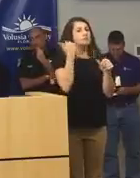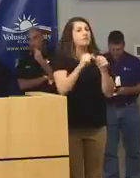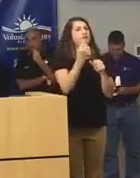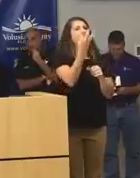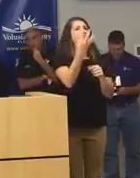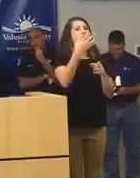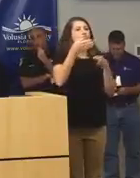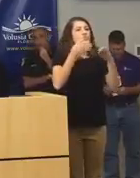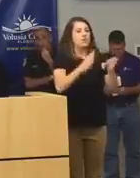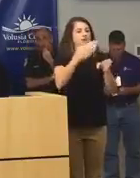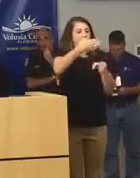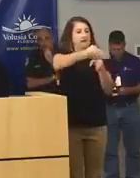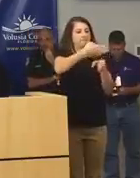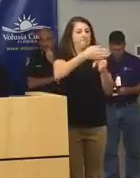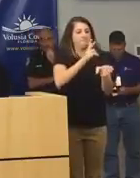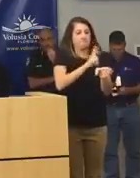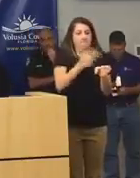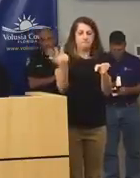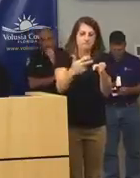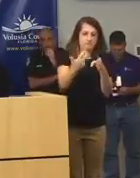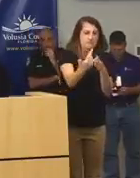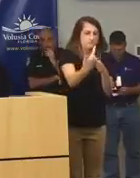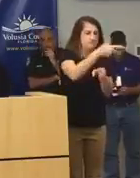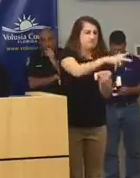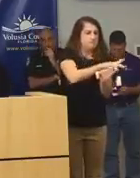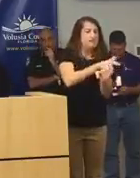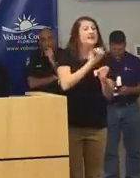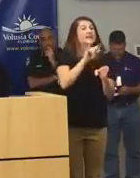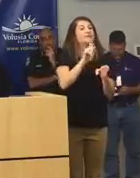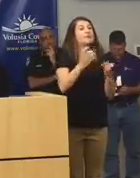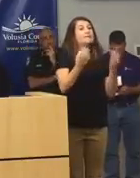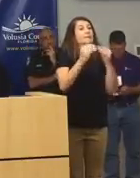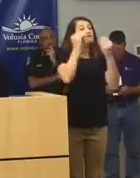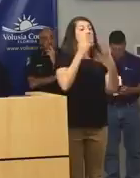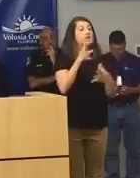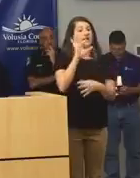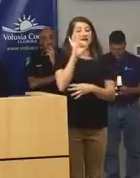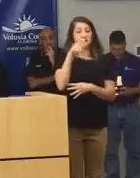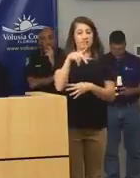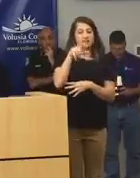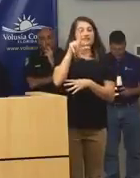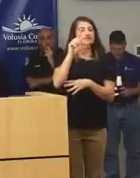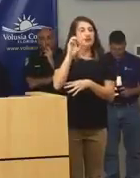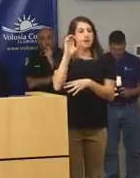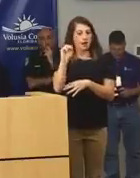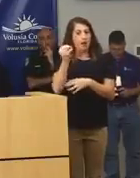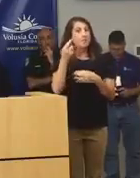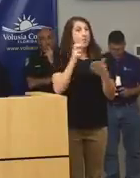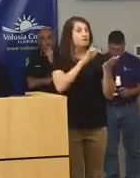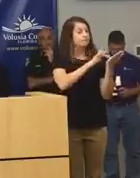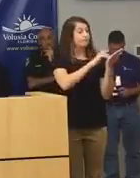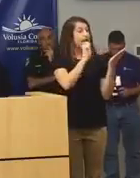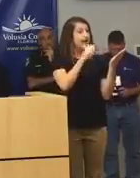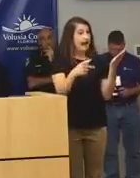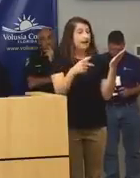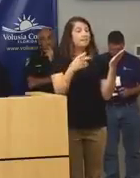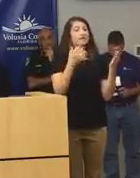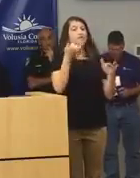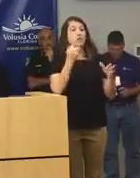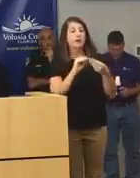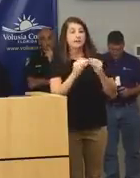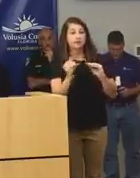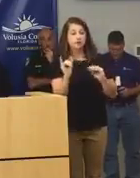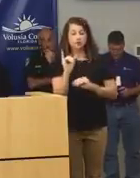For additional information about FPL, you can go to fpl.com. There is an FPL app you can download, and also our phone